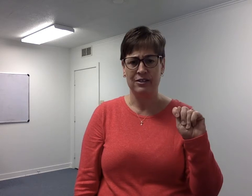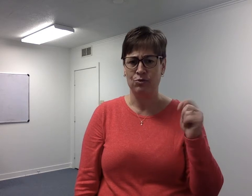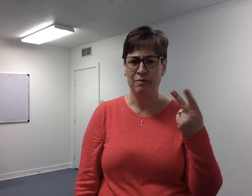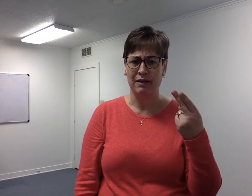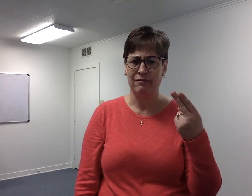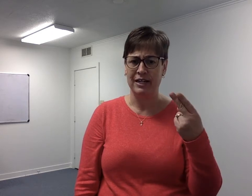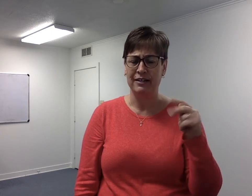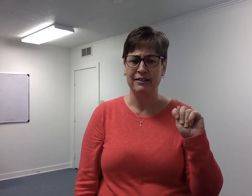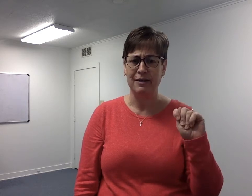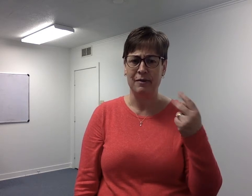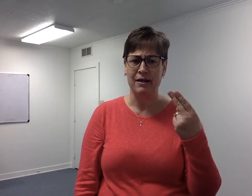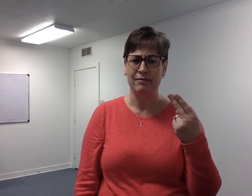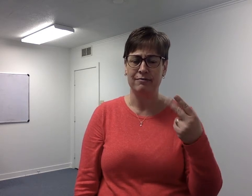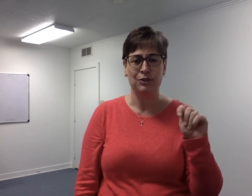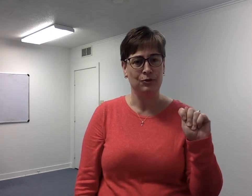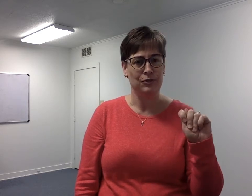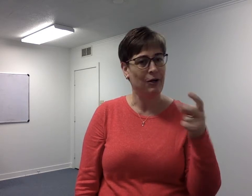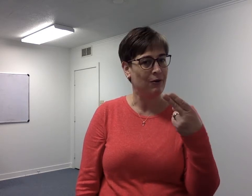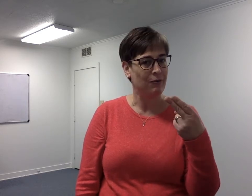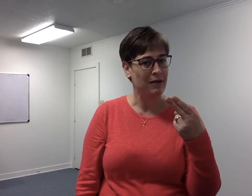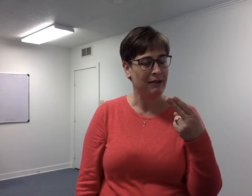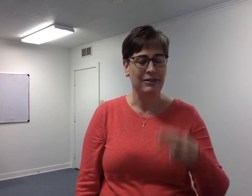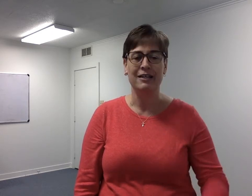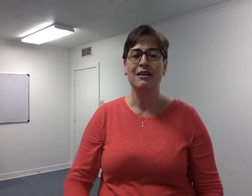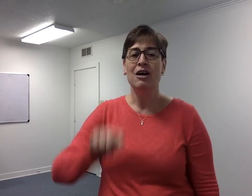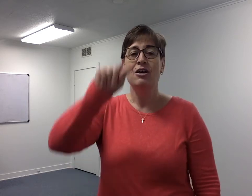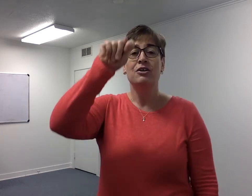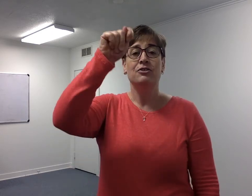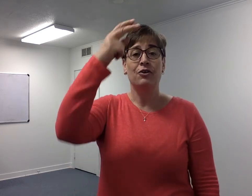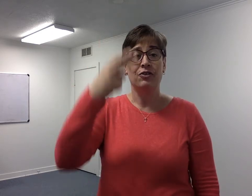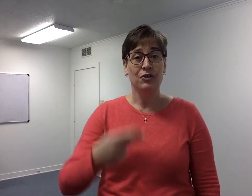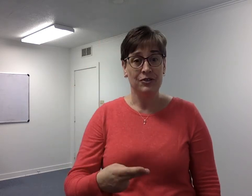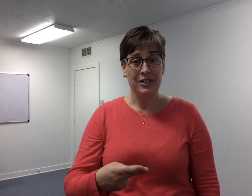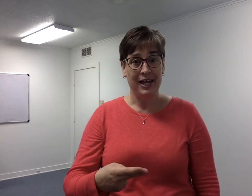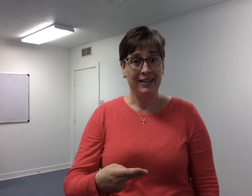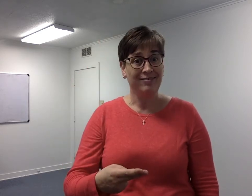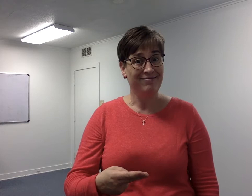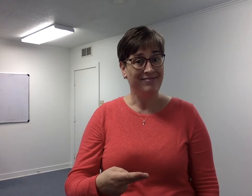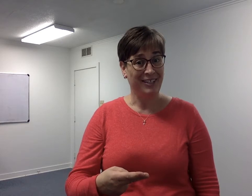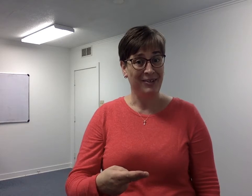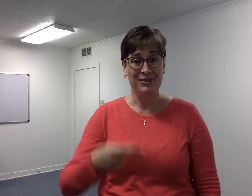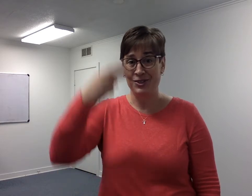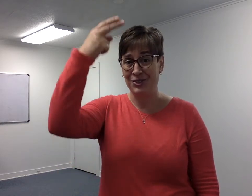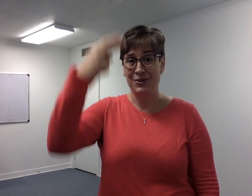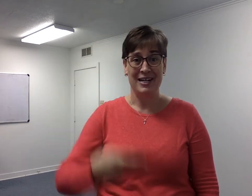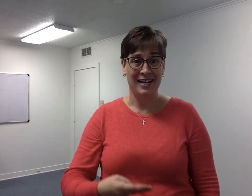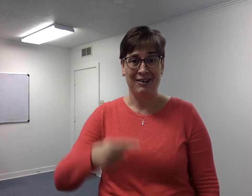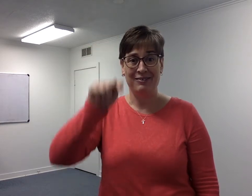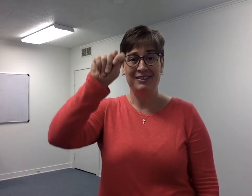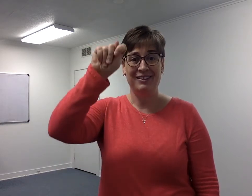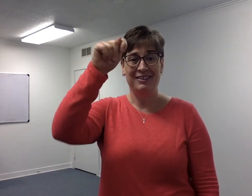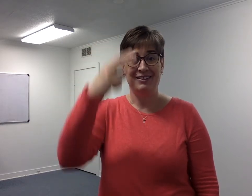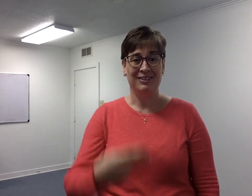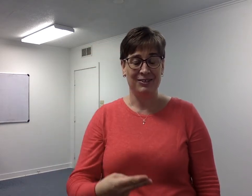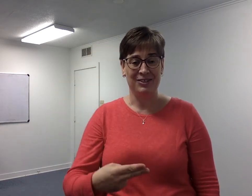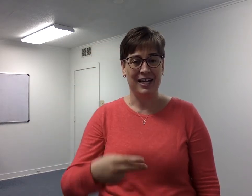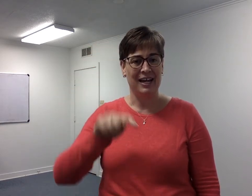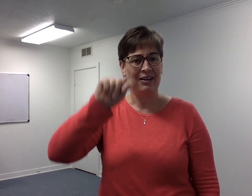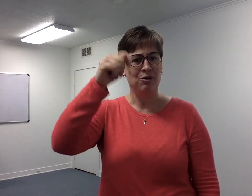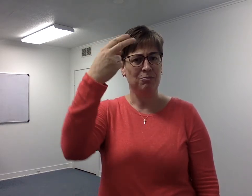with my left hand because I'm not used to going with my left hand. So Thursday, it goes just straight down. Thursday. I don't